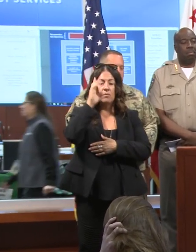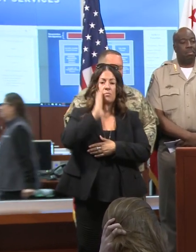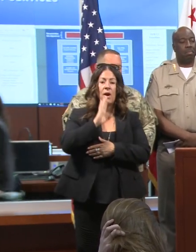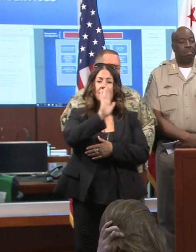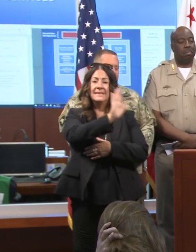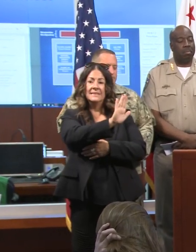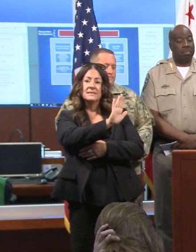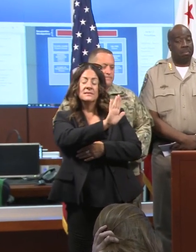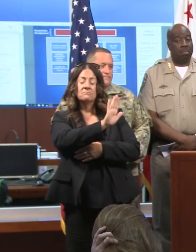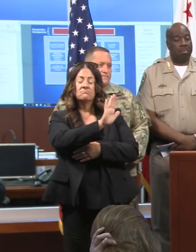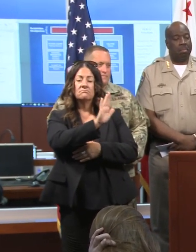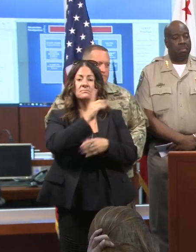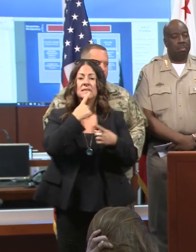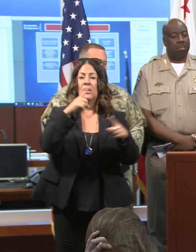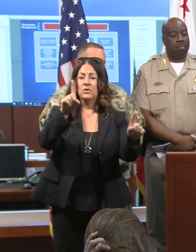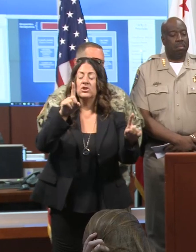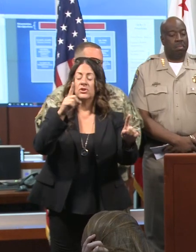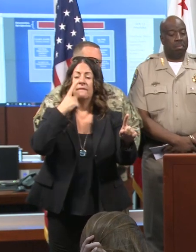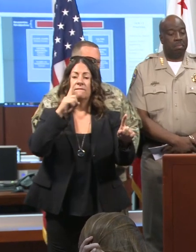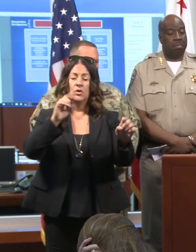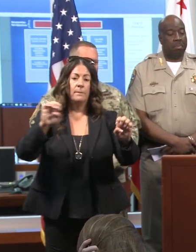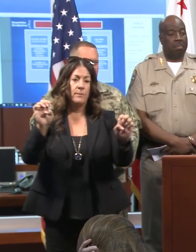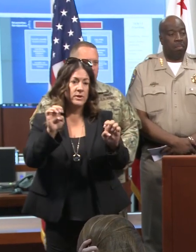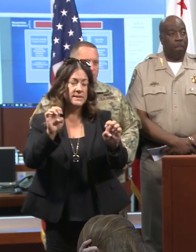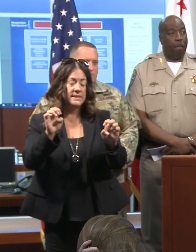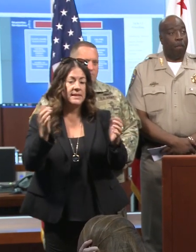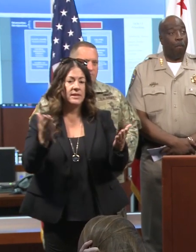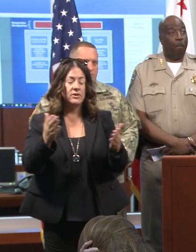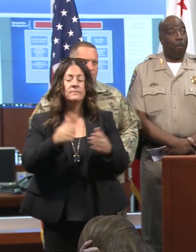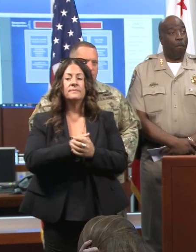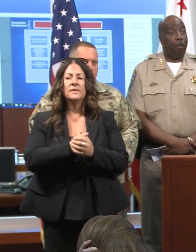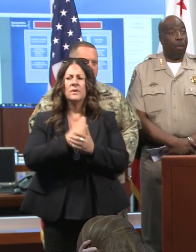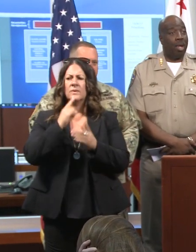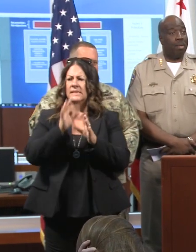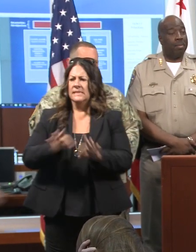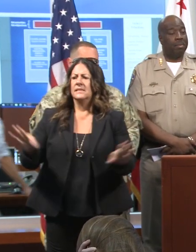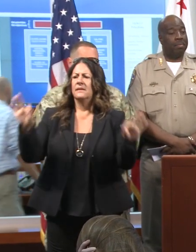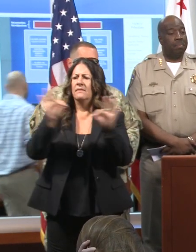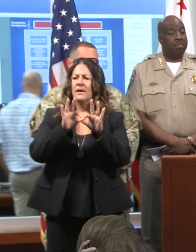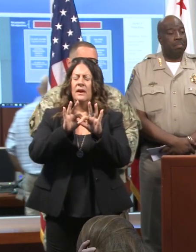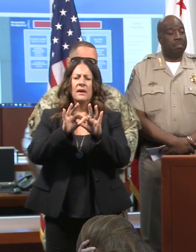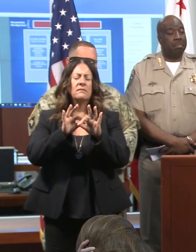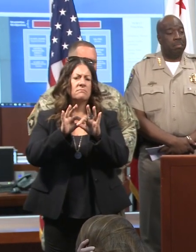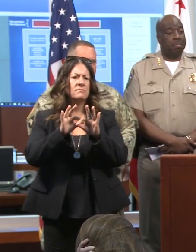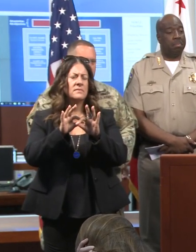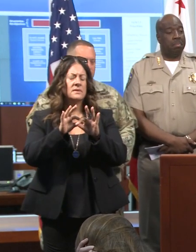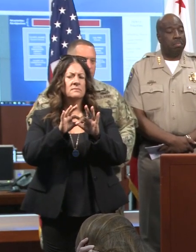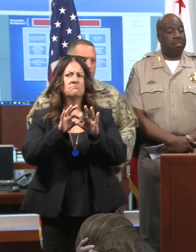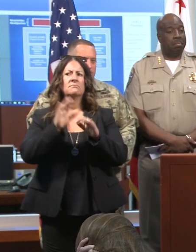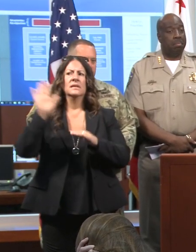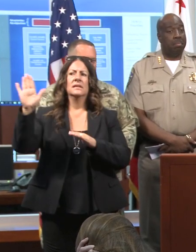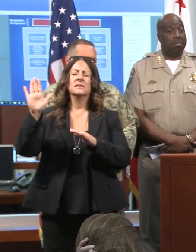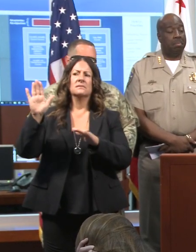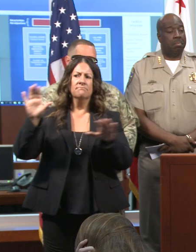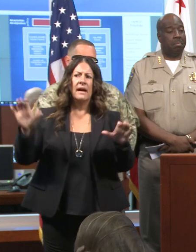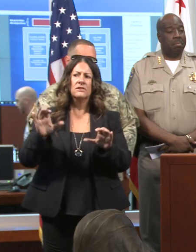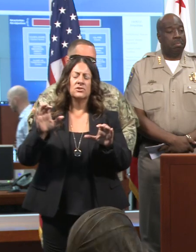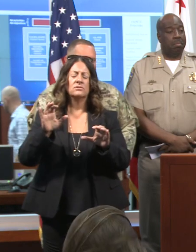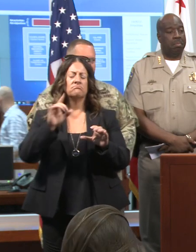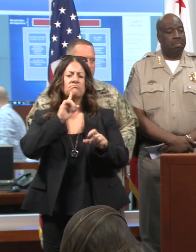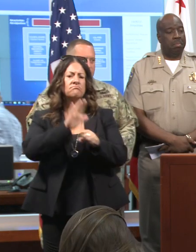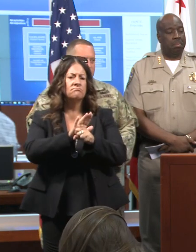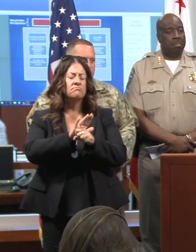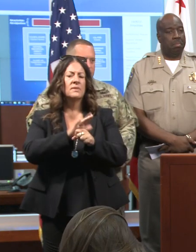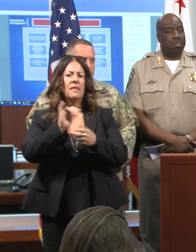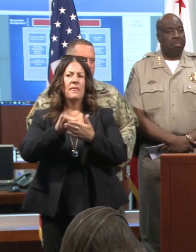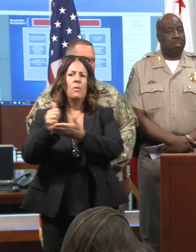a significant and appreciated action and will greatly assist us in the state of California.